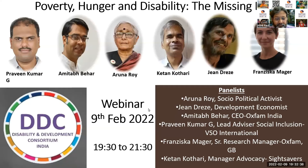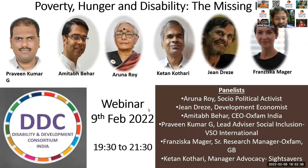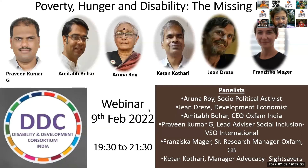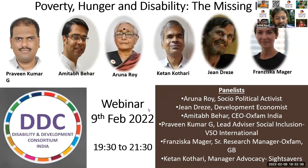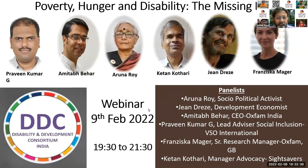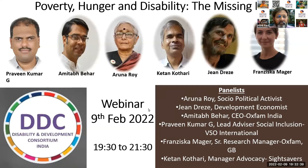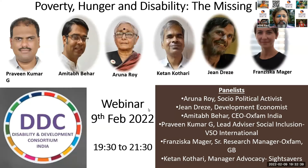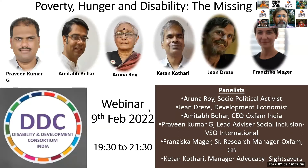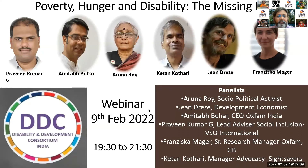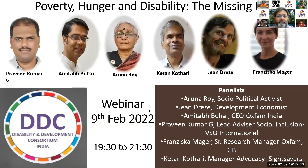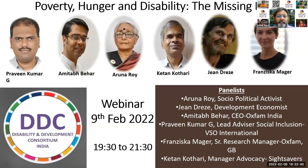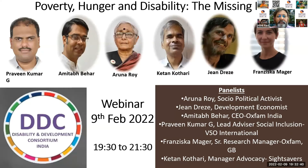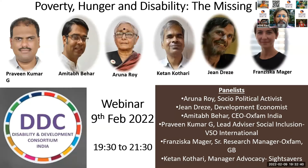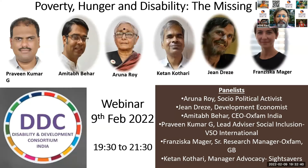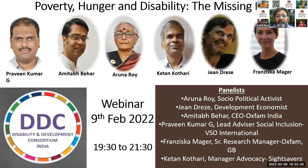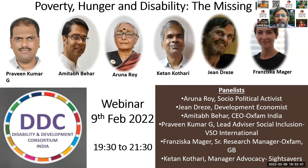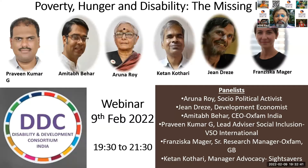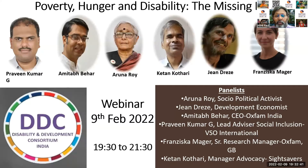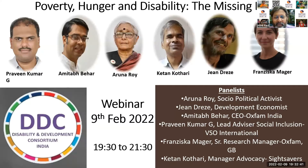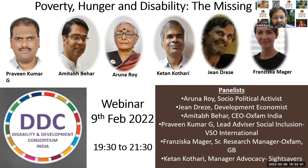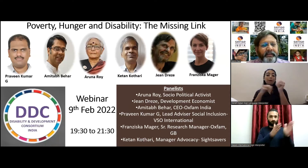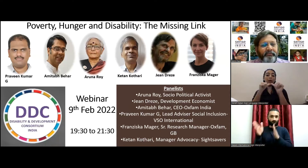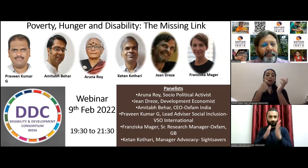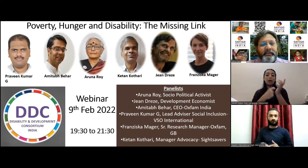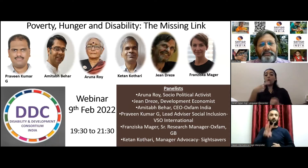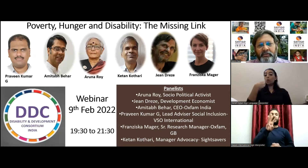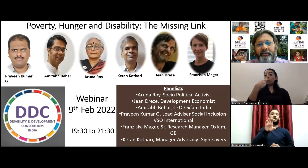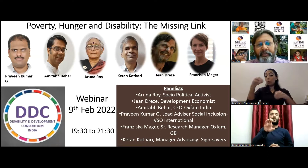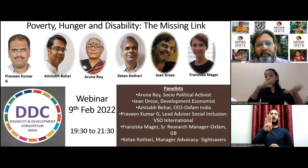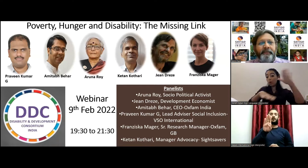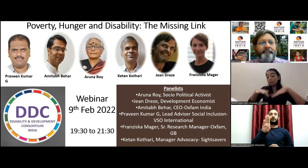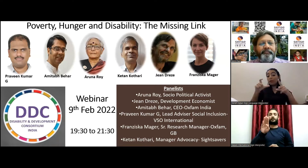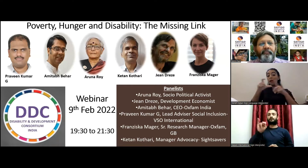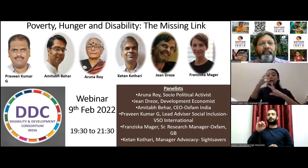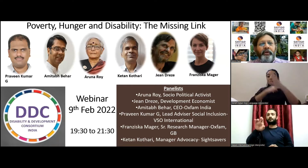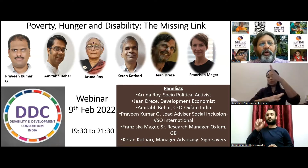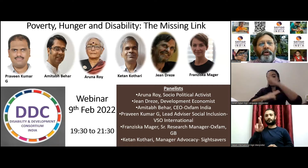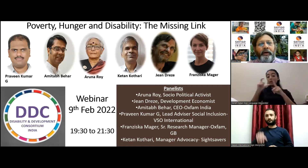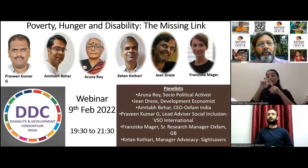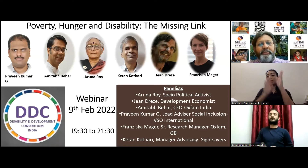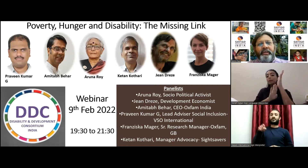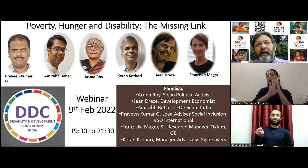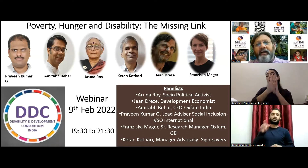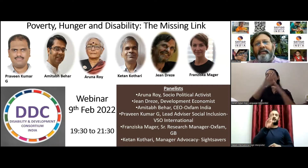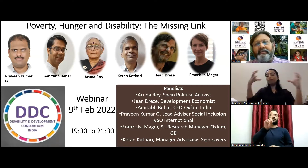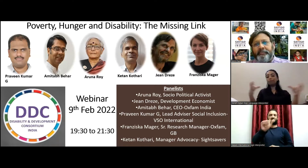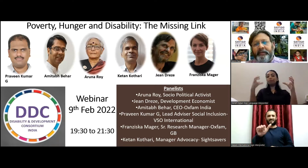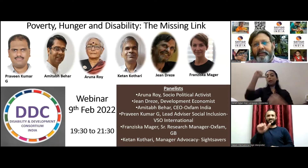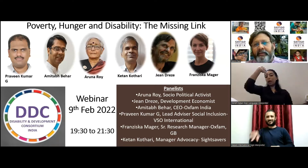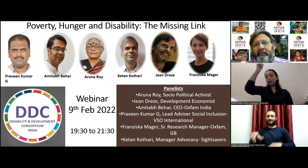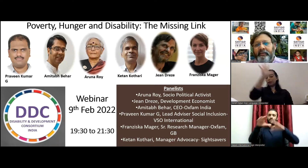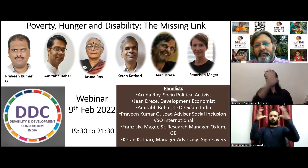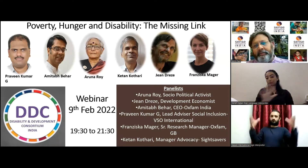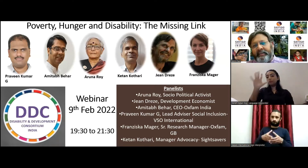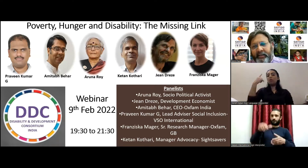webinar which has been organized by Disability and Development Consortium India on poverty, hunger and